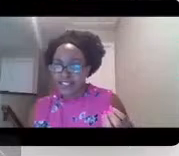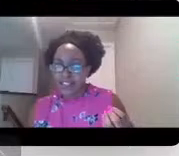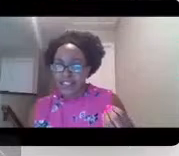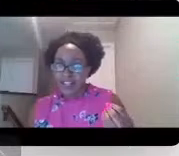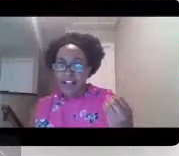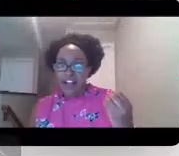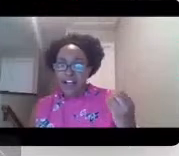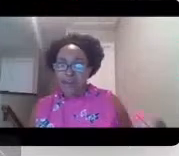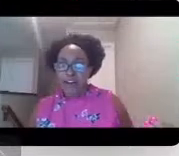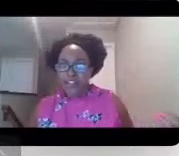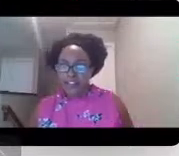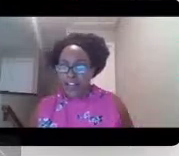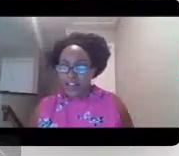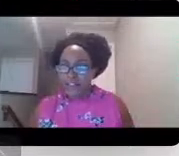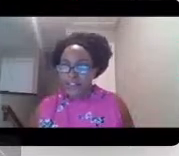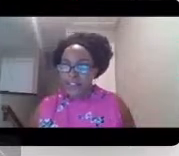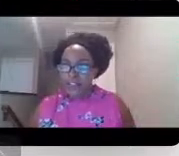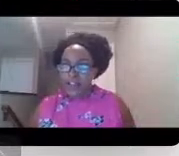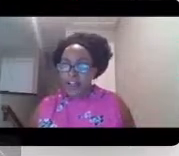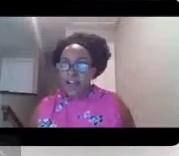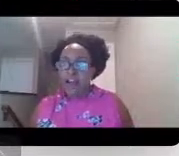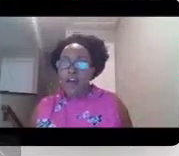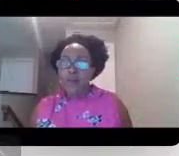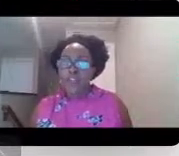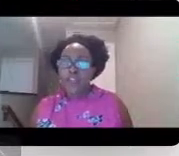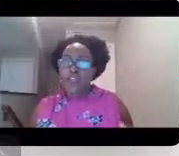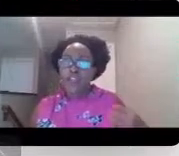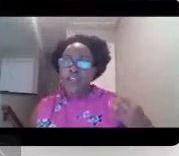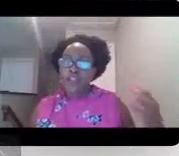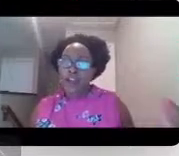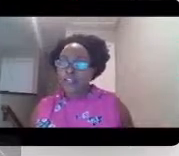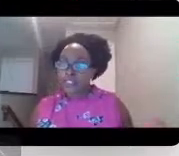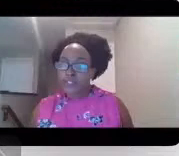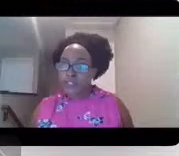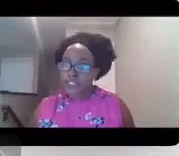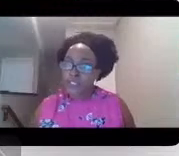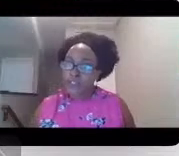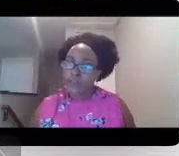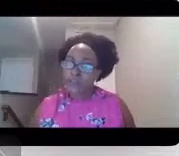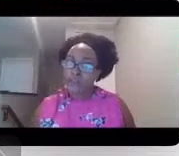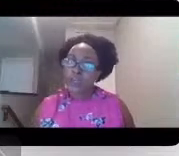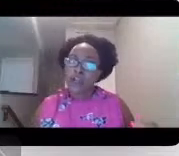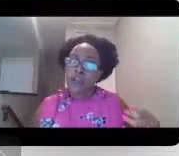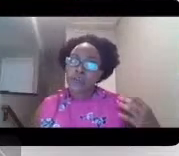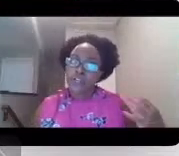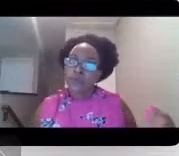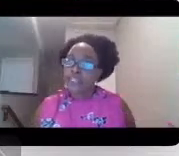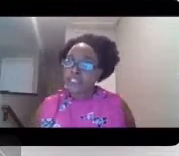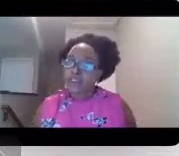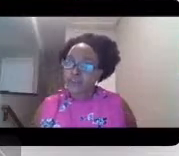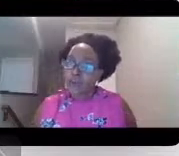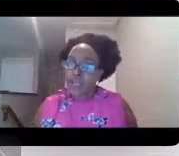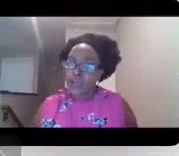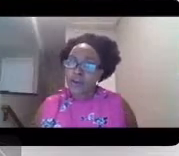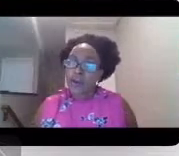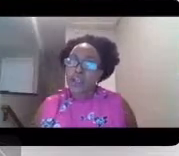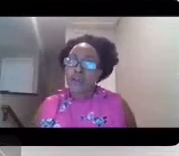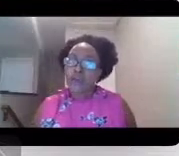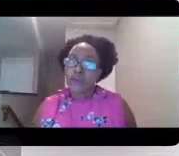decisions about their lives. We encourage the students to really be